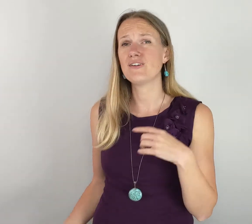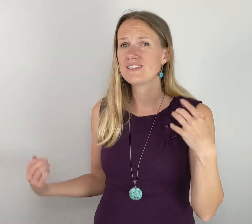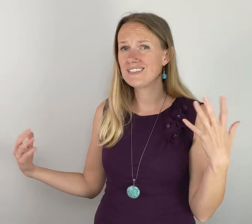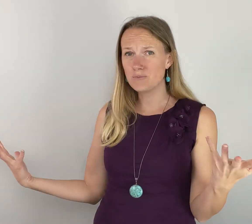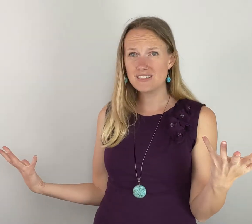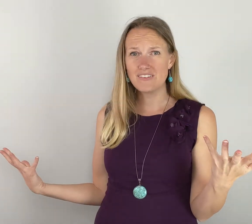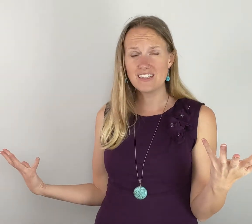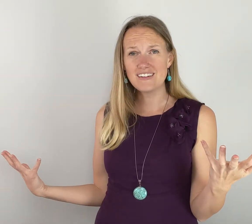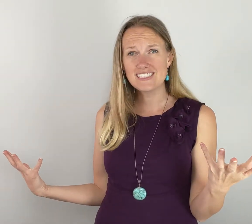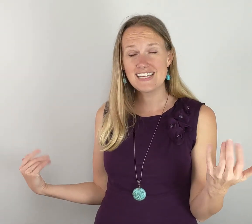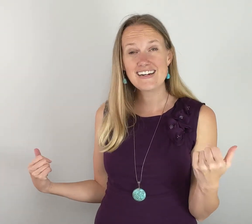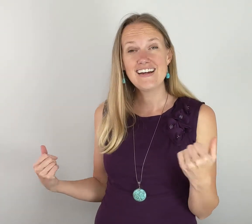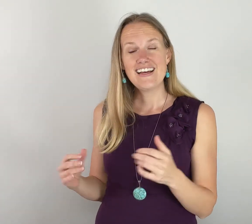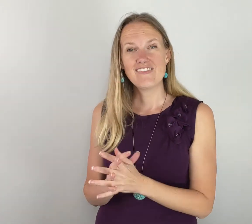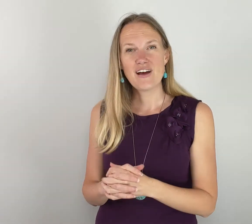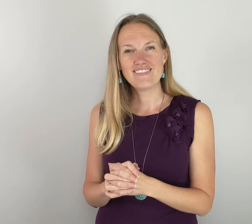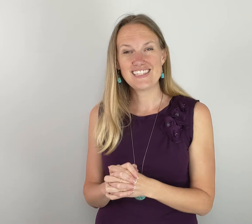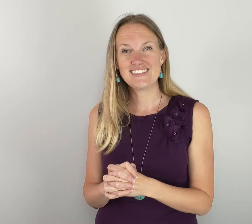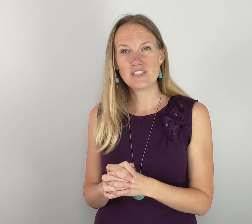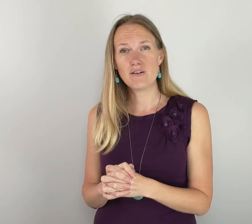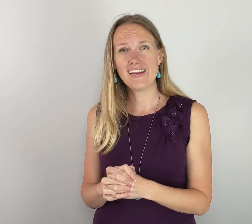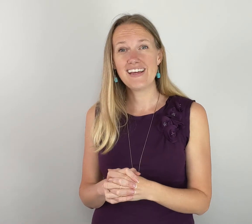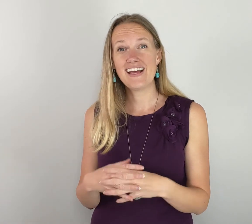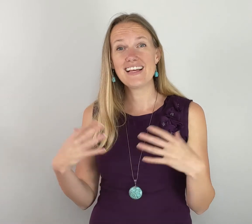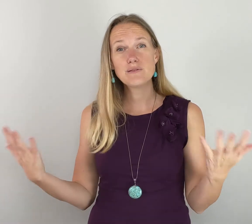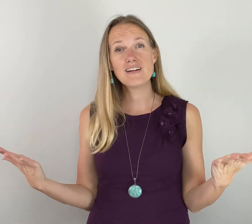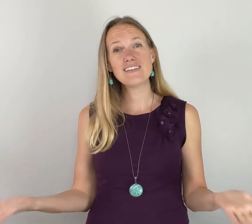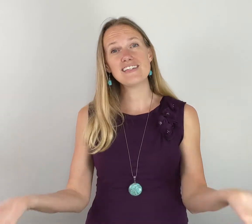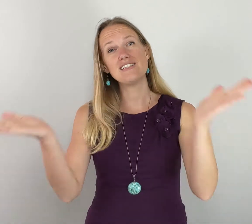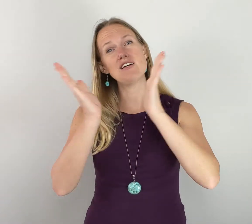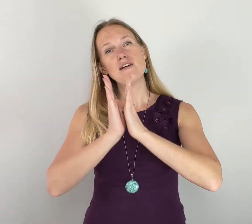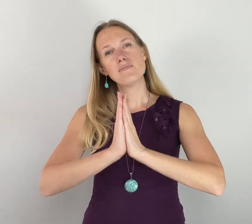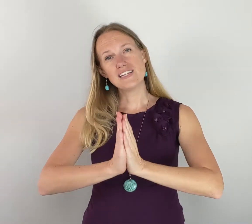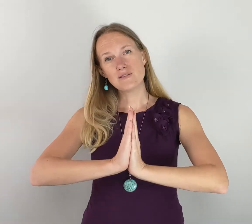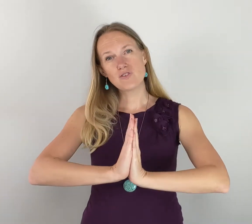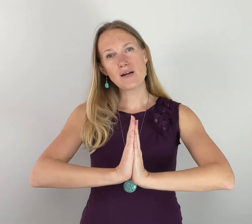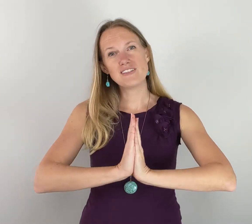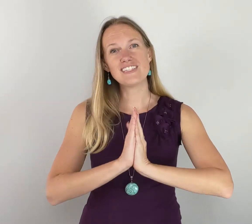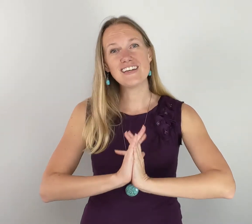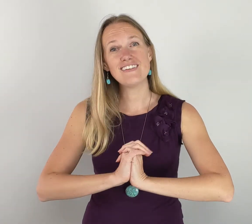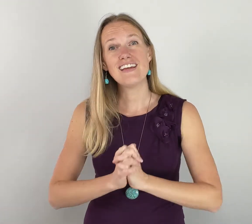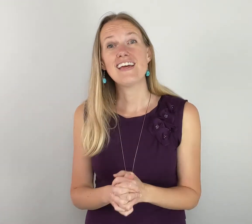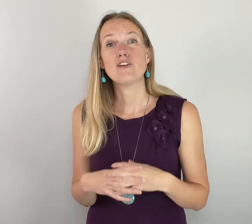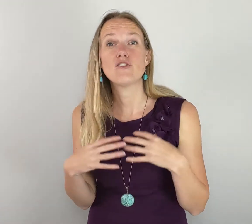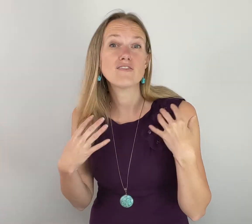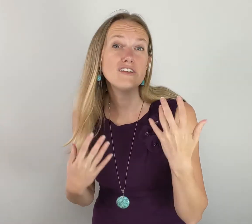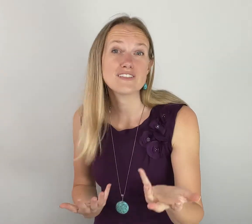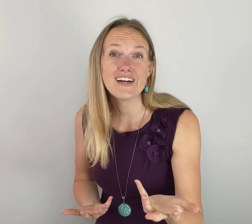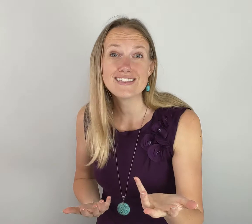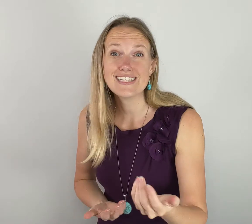can still print off the lyrics there if you haven't done so already. And last but not least, please subscribe to the channel. And if you ever look to find the